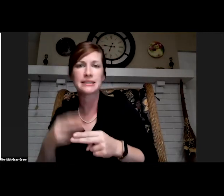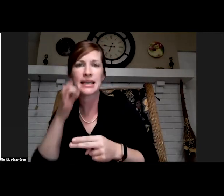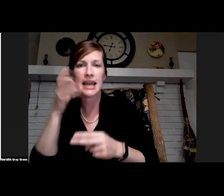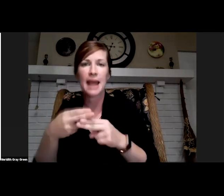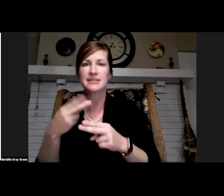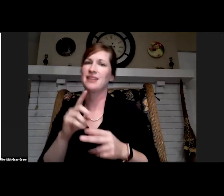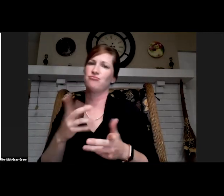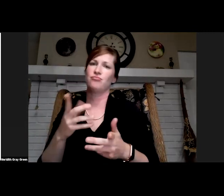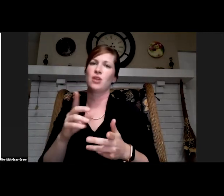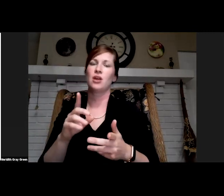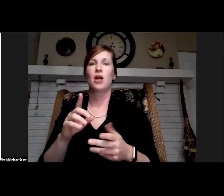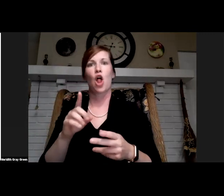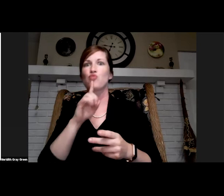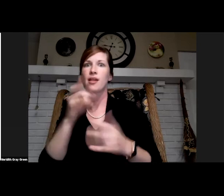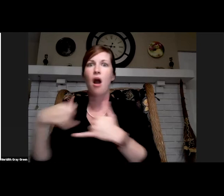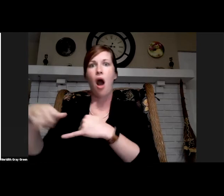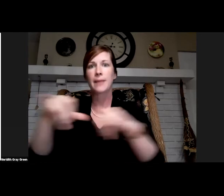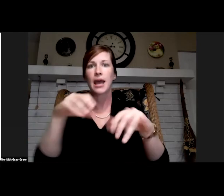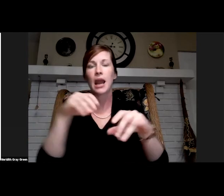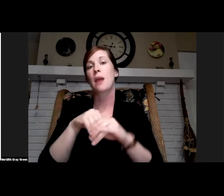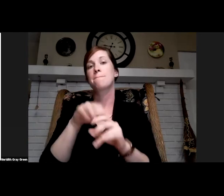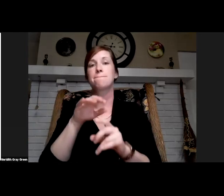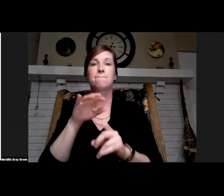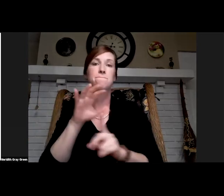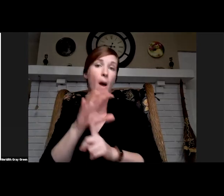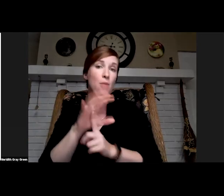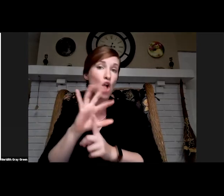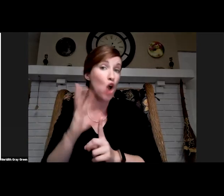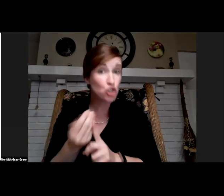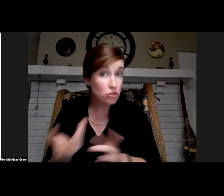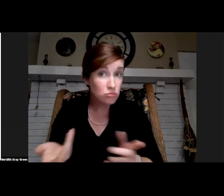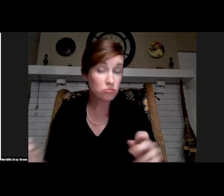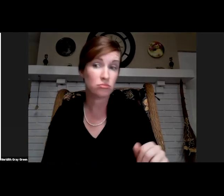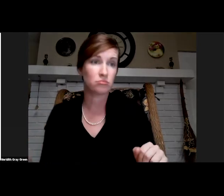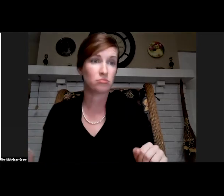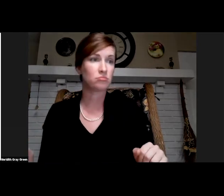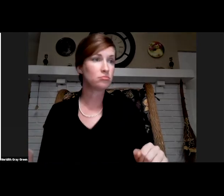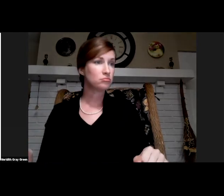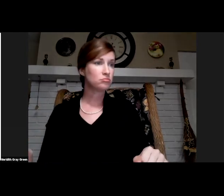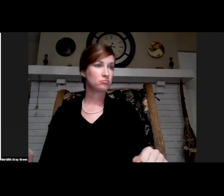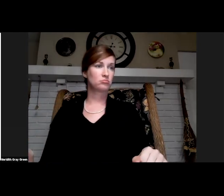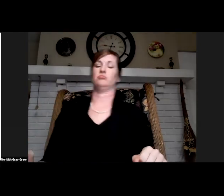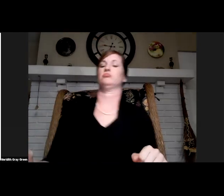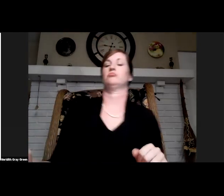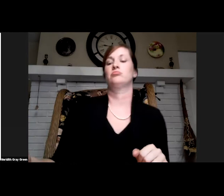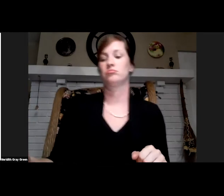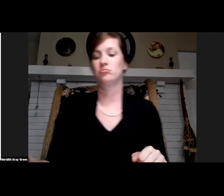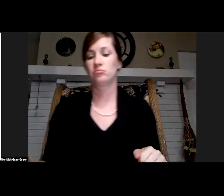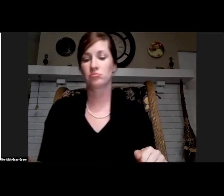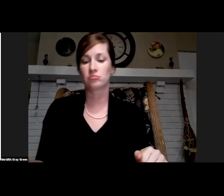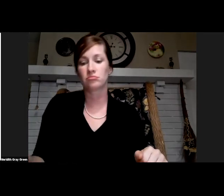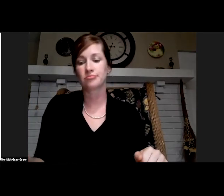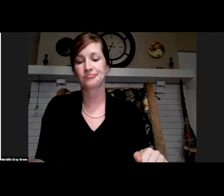or let's say product that use Indian names? They're really common in popular